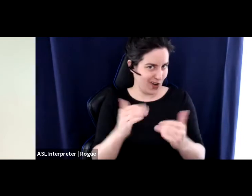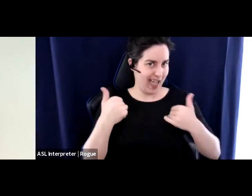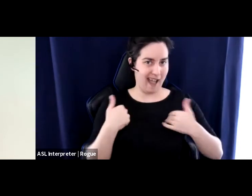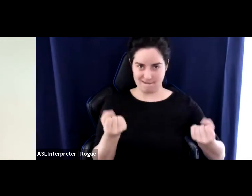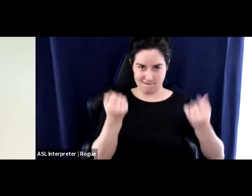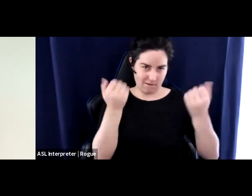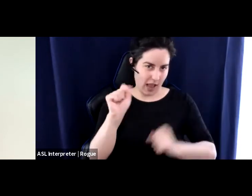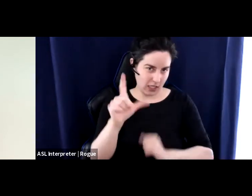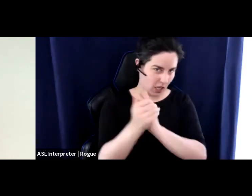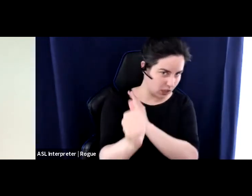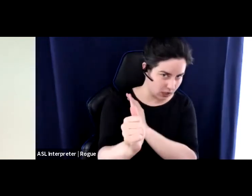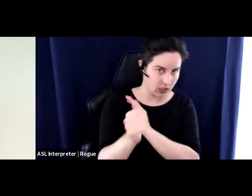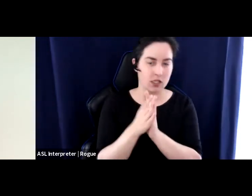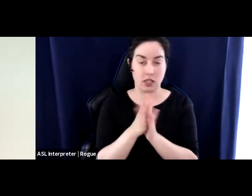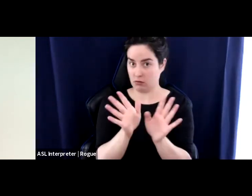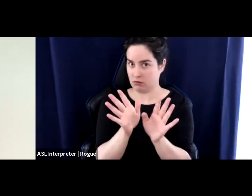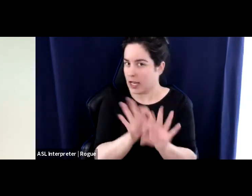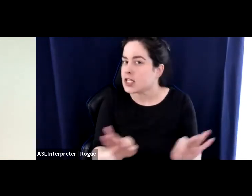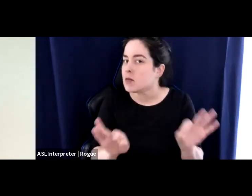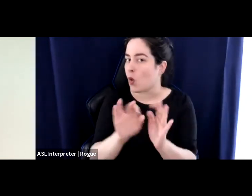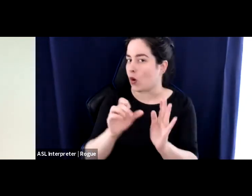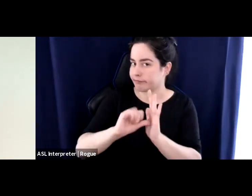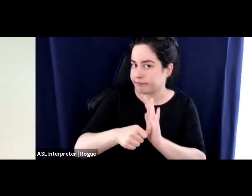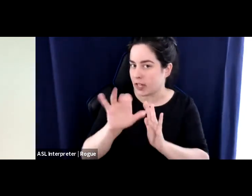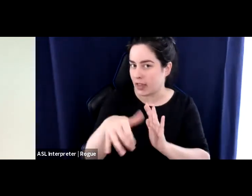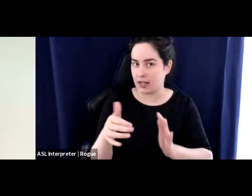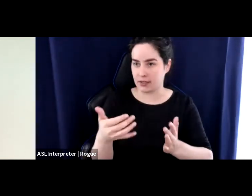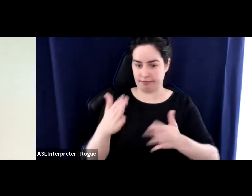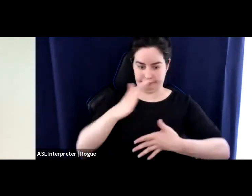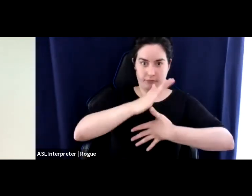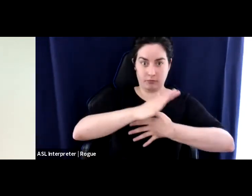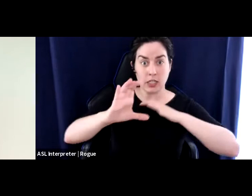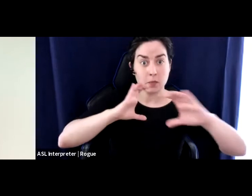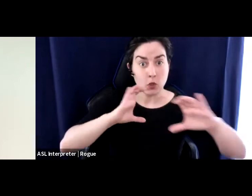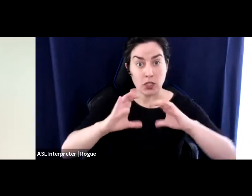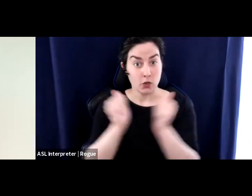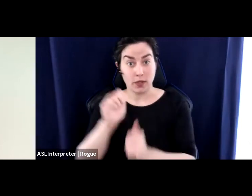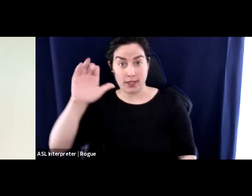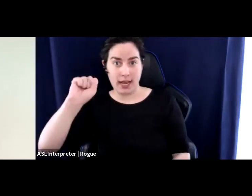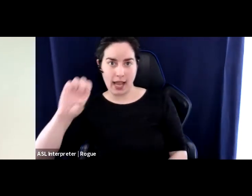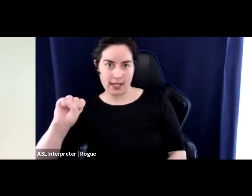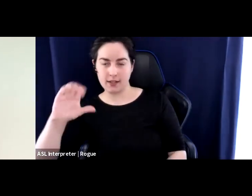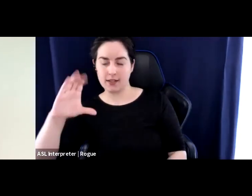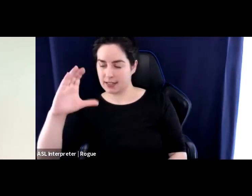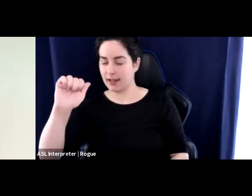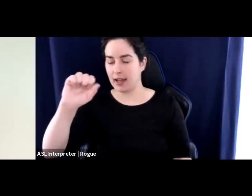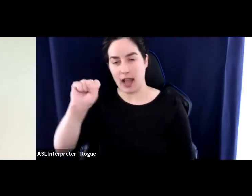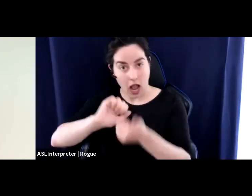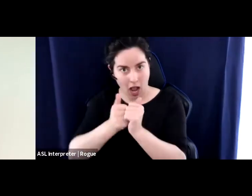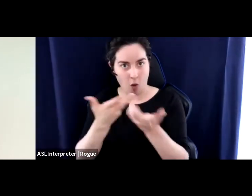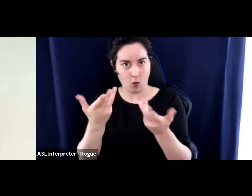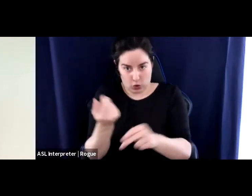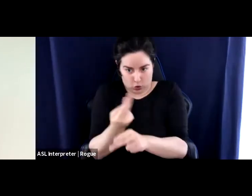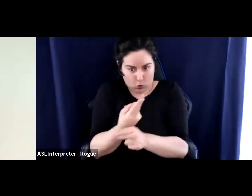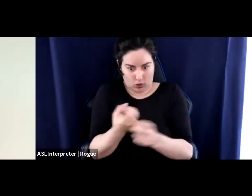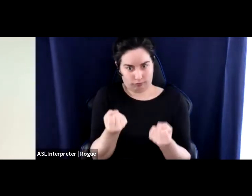because that was the mother's primary means of communication with the Children's Aid Society. And the Children's Aid